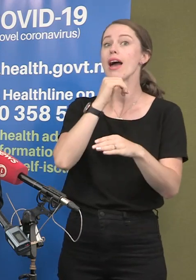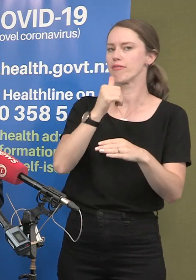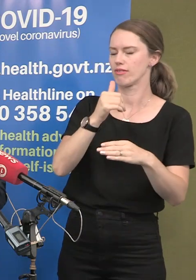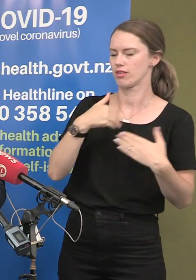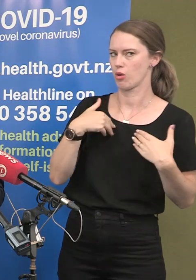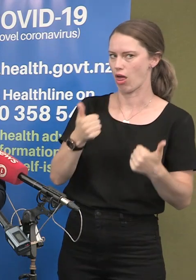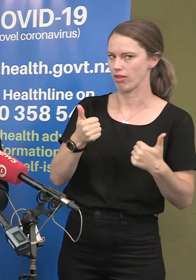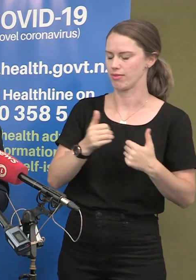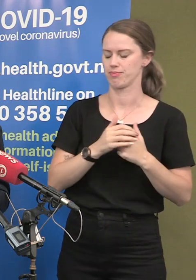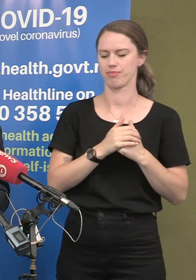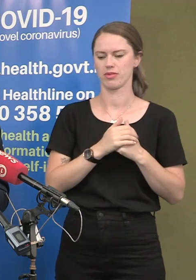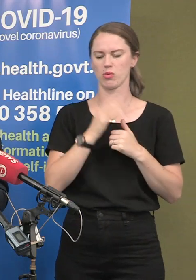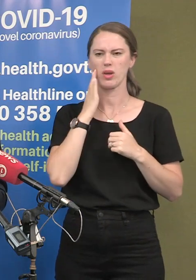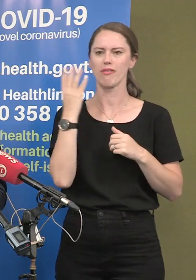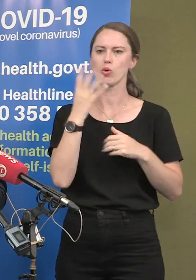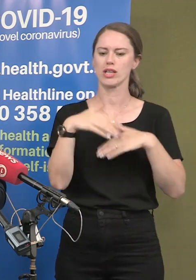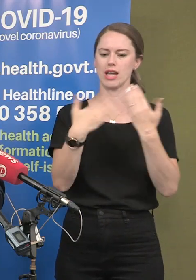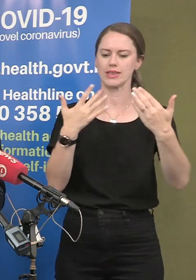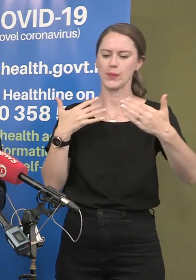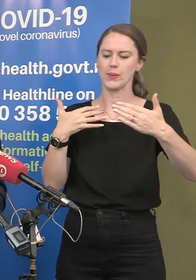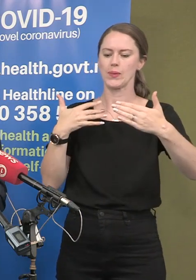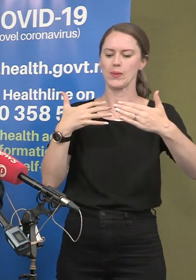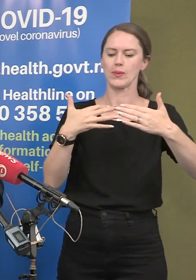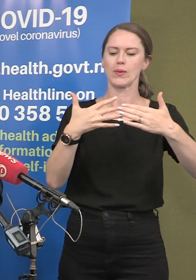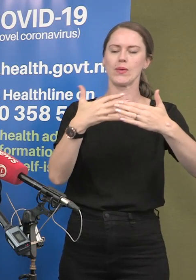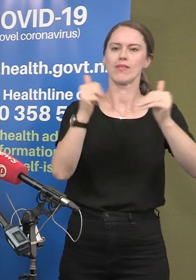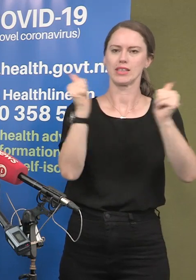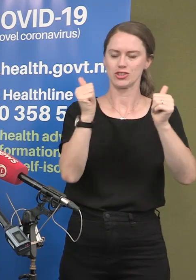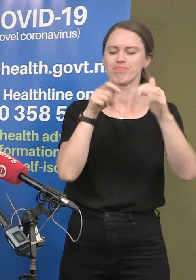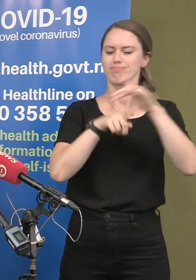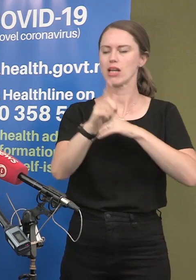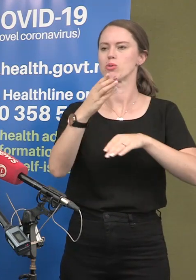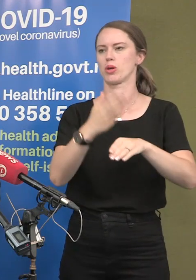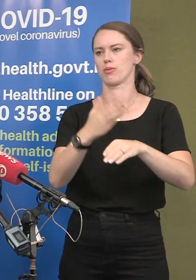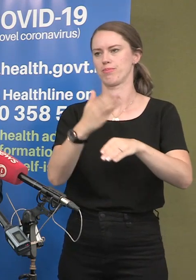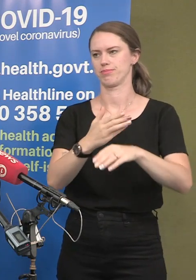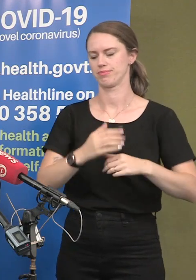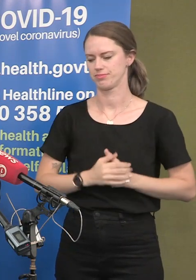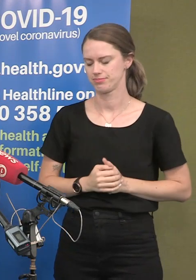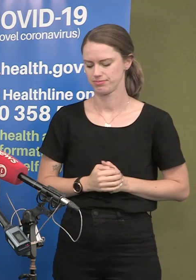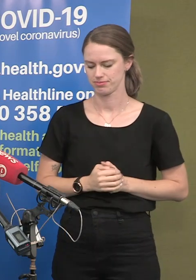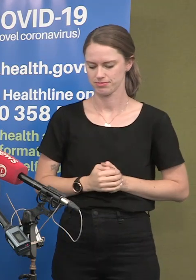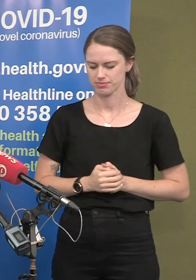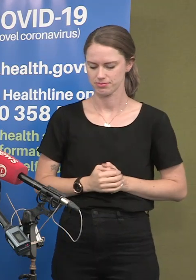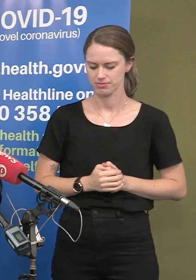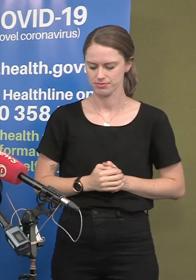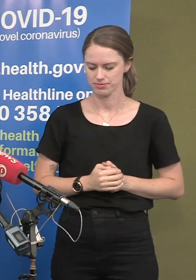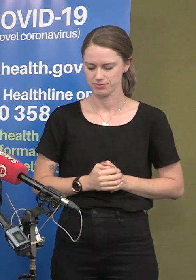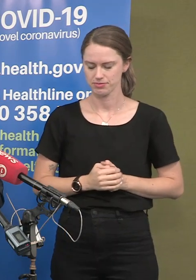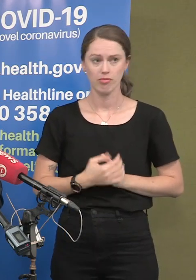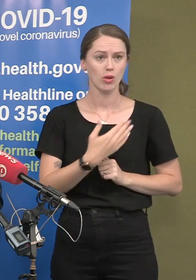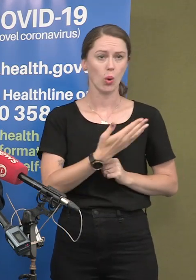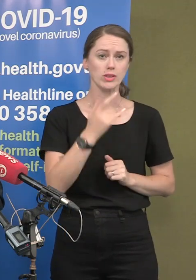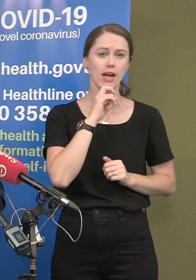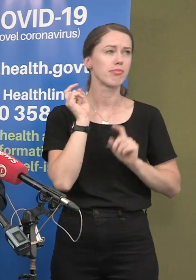well, as their 14-day period since they were exposed to that probable case expires, and all staff